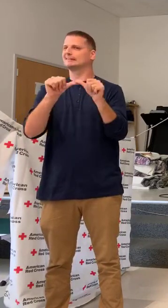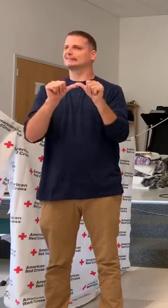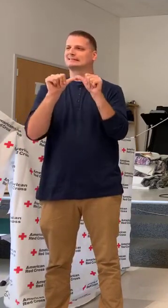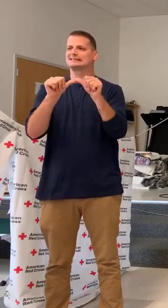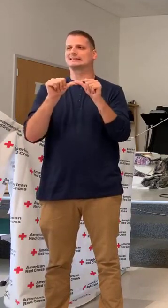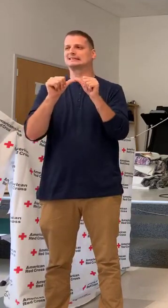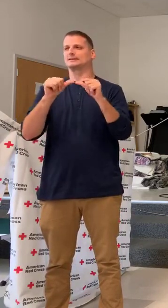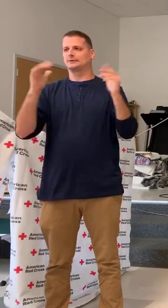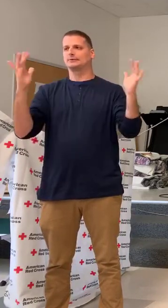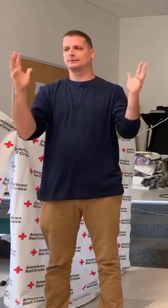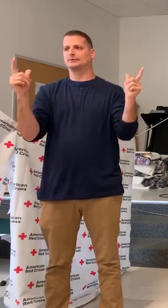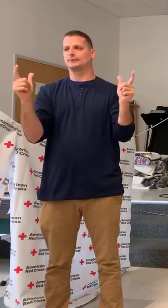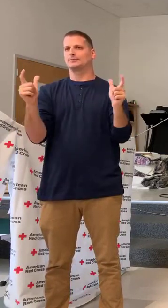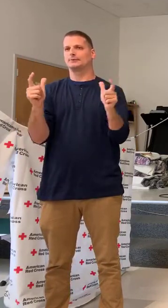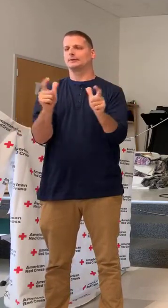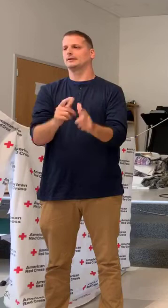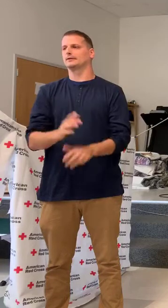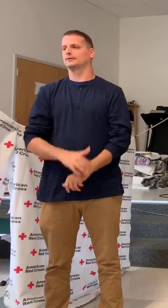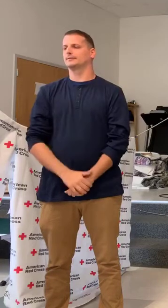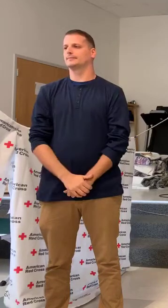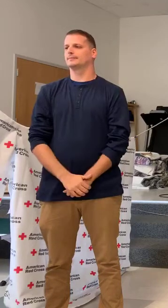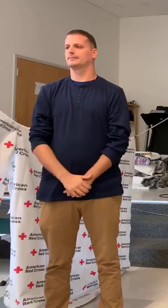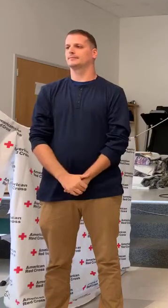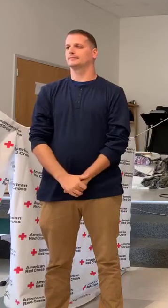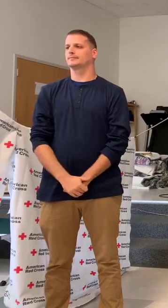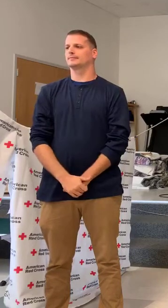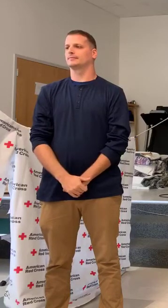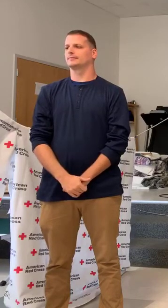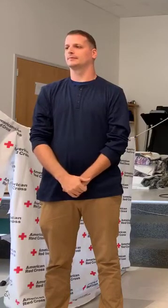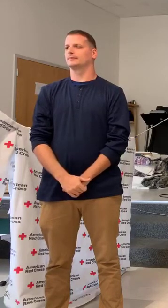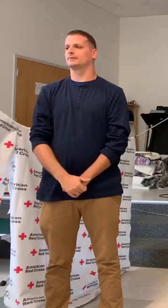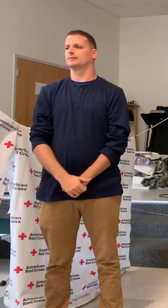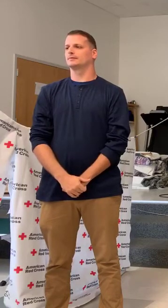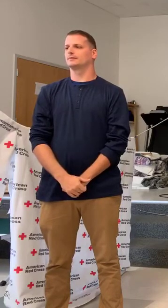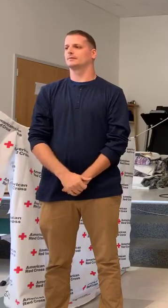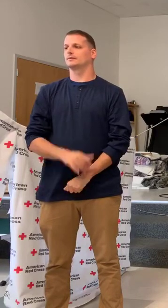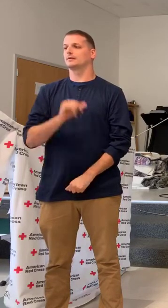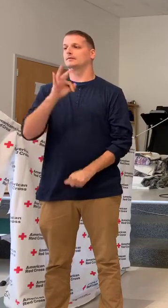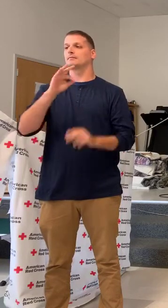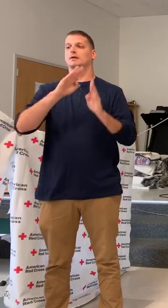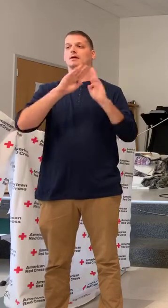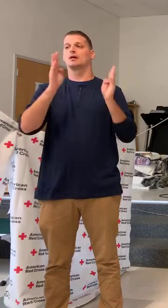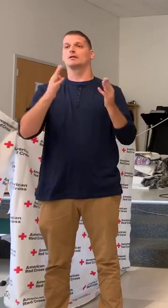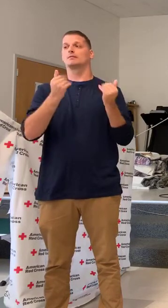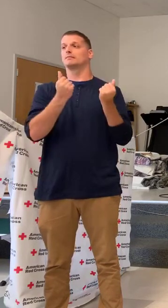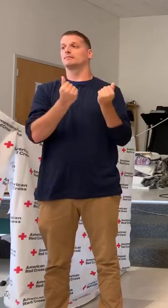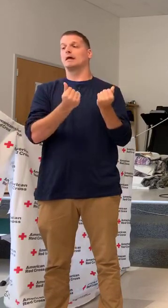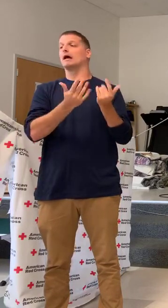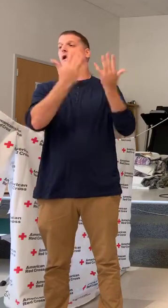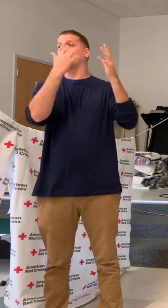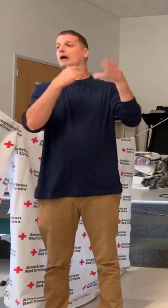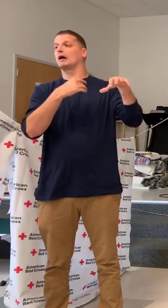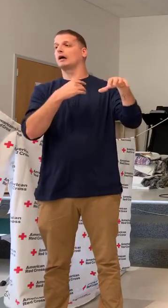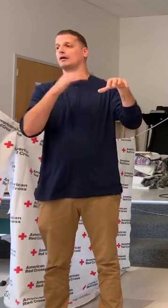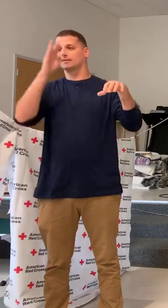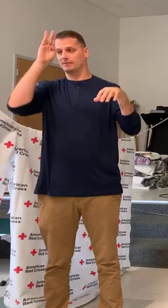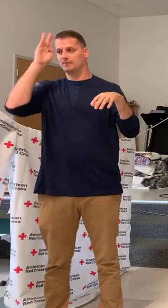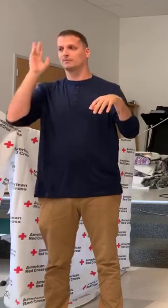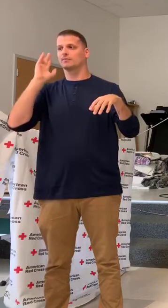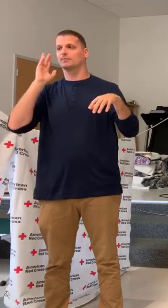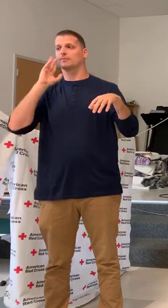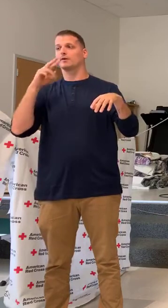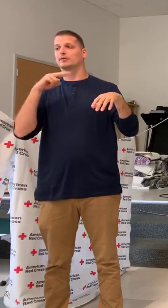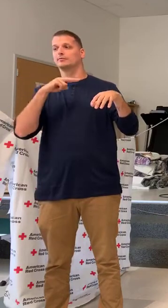while that's happening, and that's just for the wildland stuff, the structure stuff, we're still working on that. We still have engines patrolling the neighborhoods, looking for